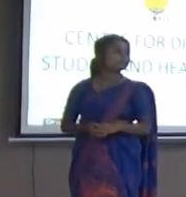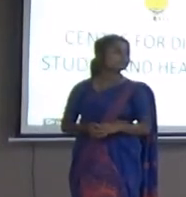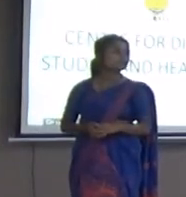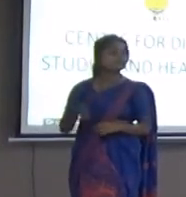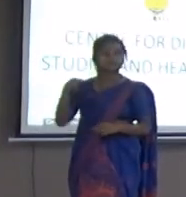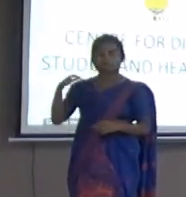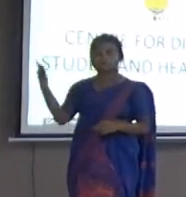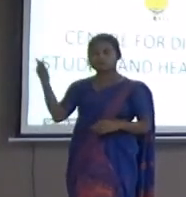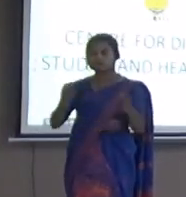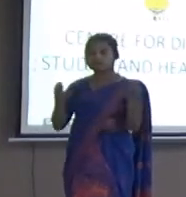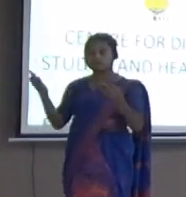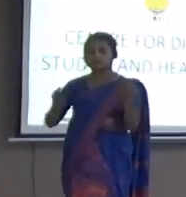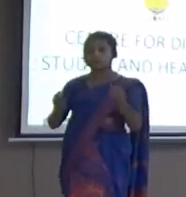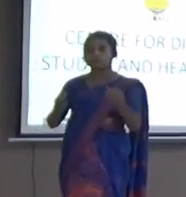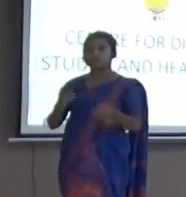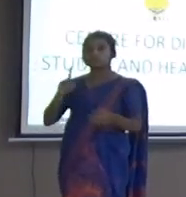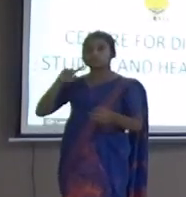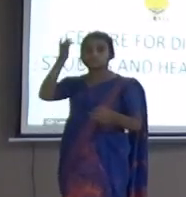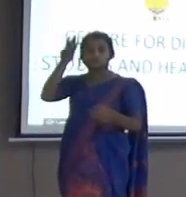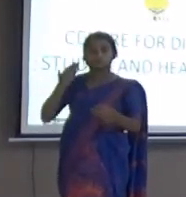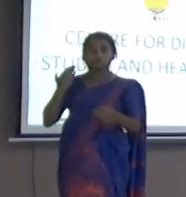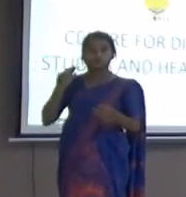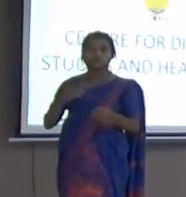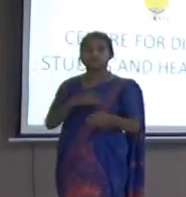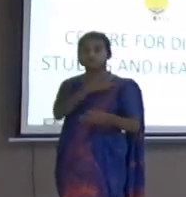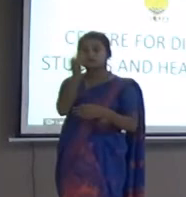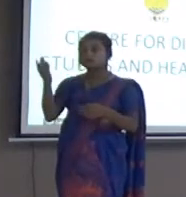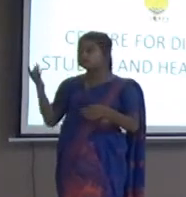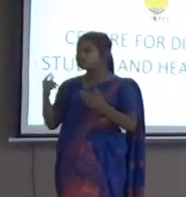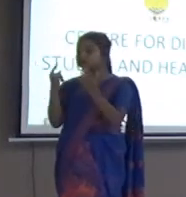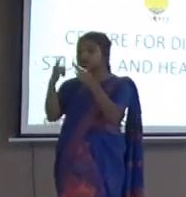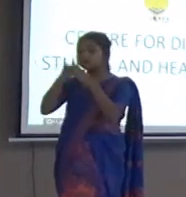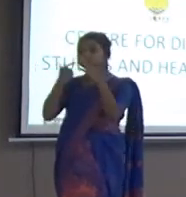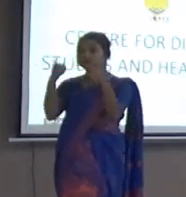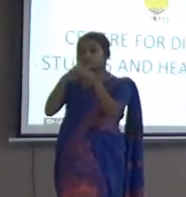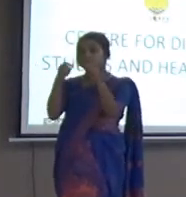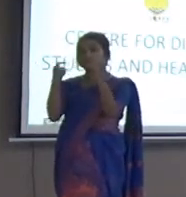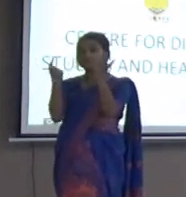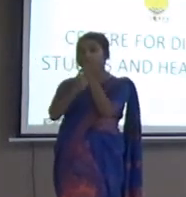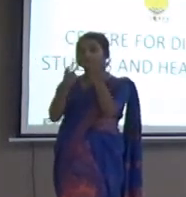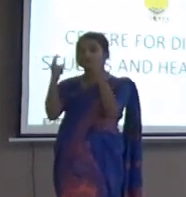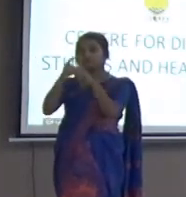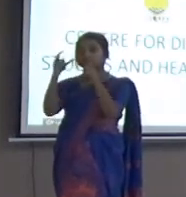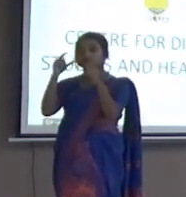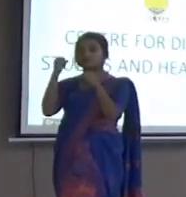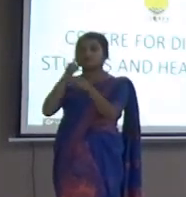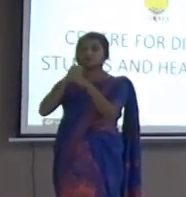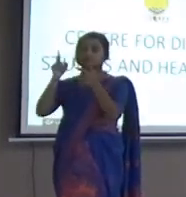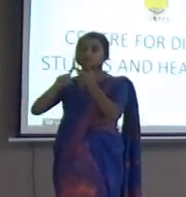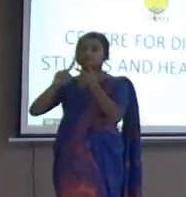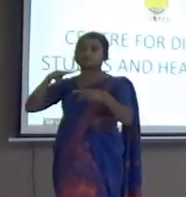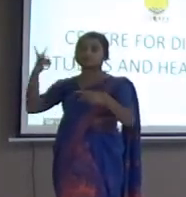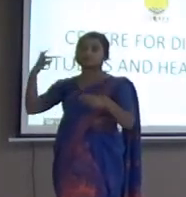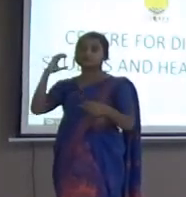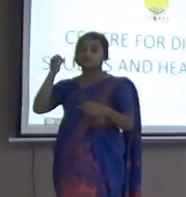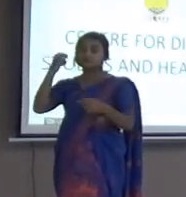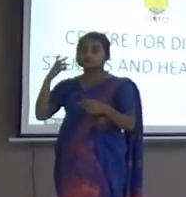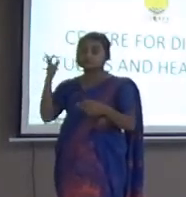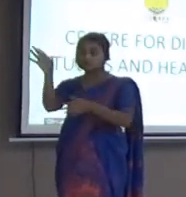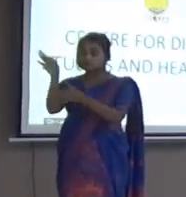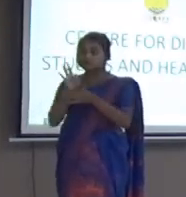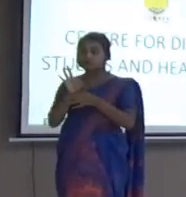There's a new emerging jurisprudence, the jurisprudence of reproductive rights, whether women have a